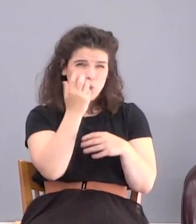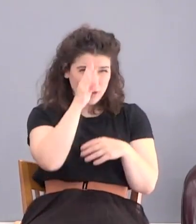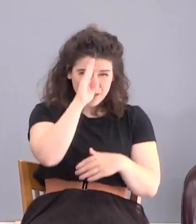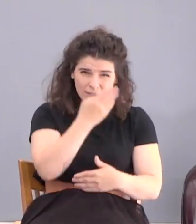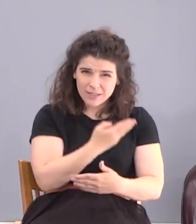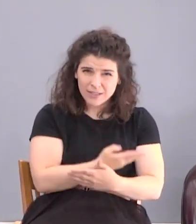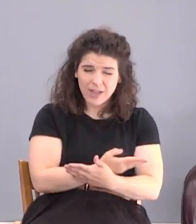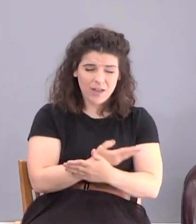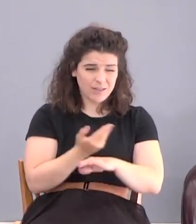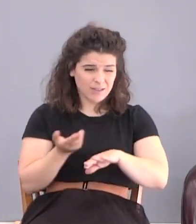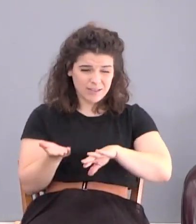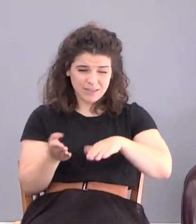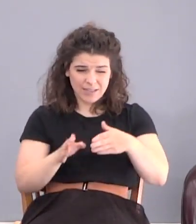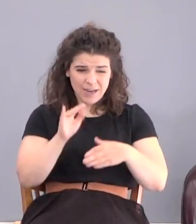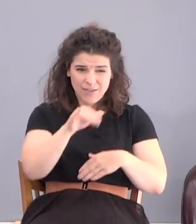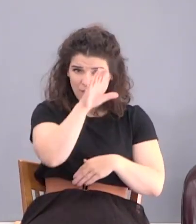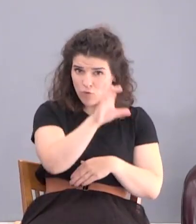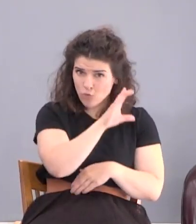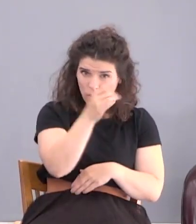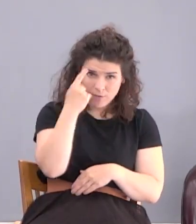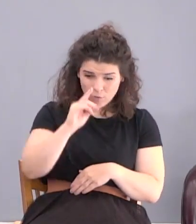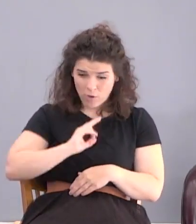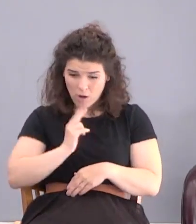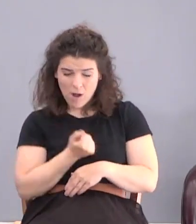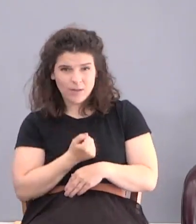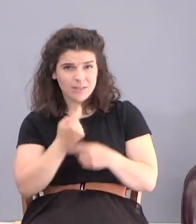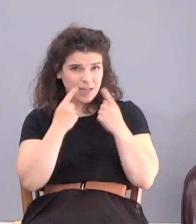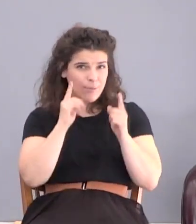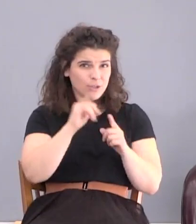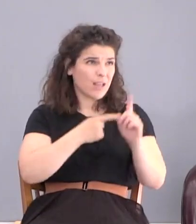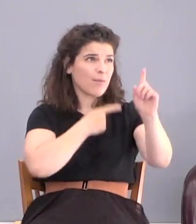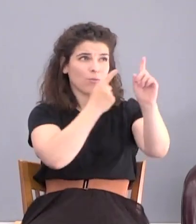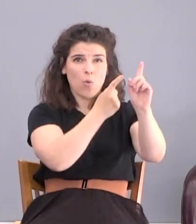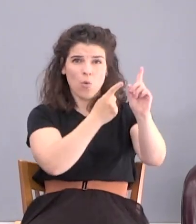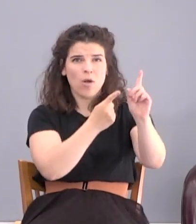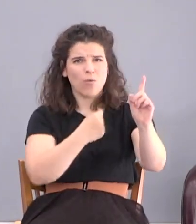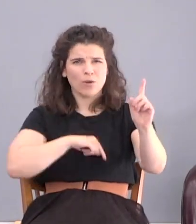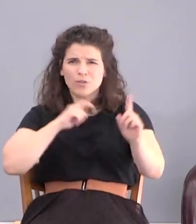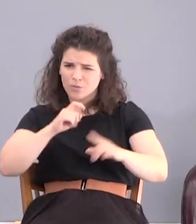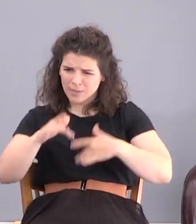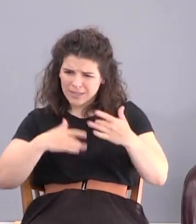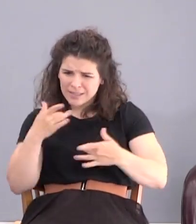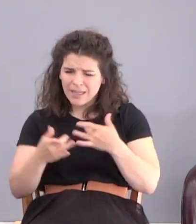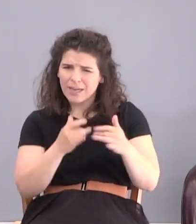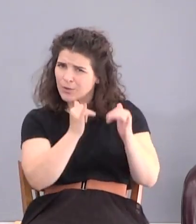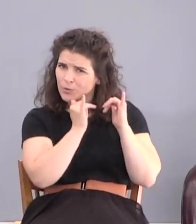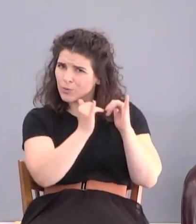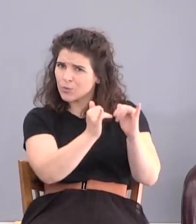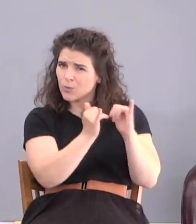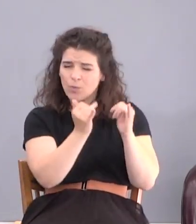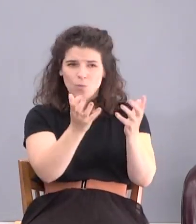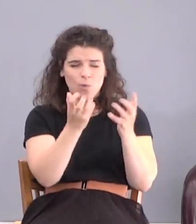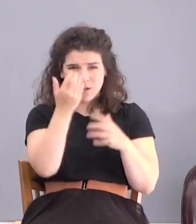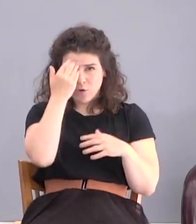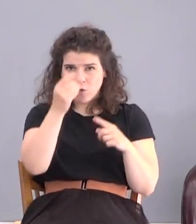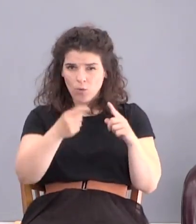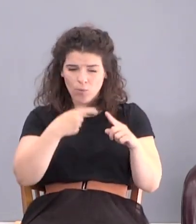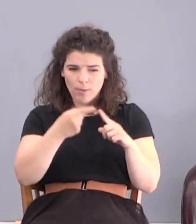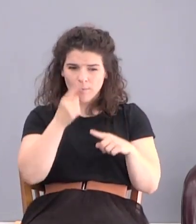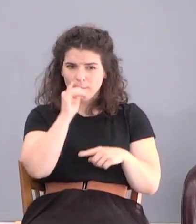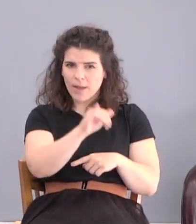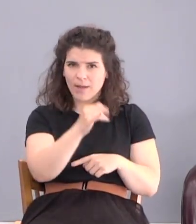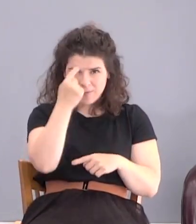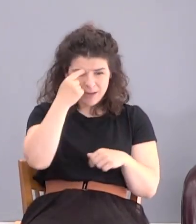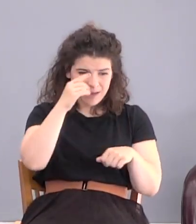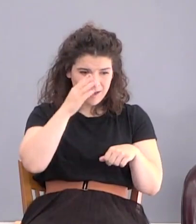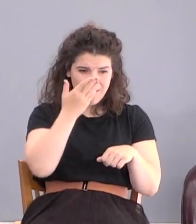mankind's sins to accomplish that plan and purpose, shouldn't we be excited about that? Shouldn't we be desiring to know what that's about, to be